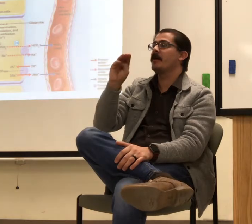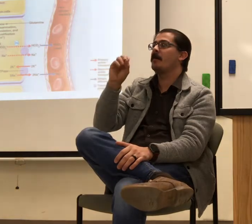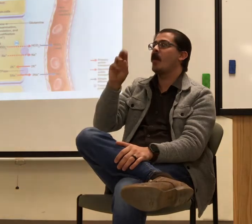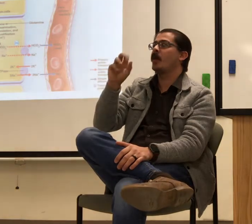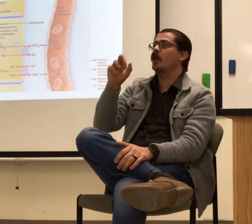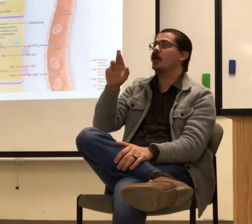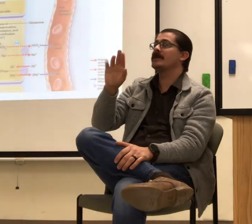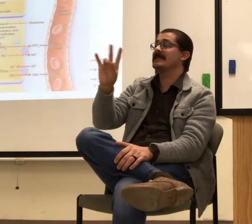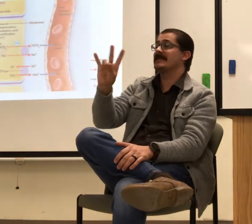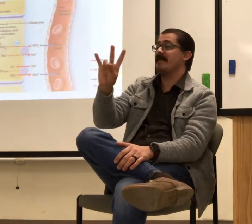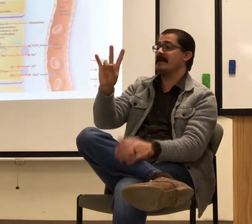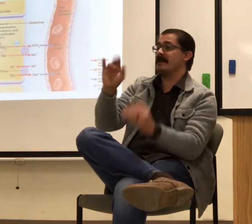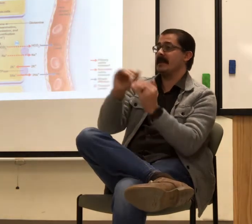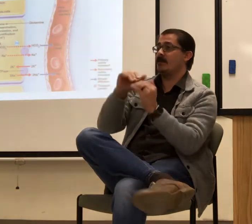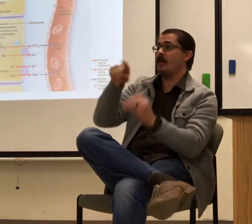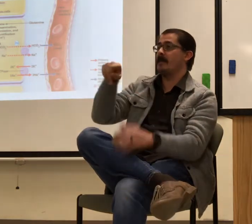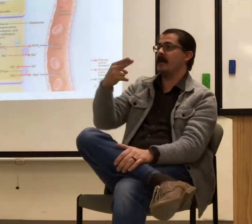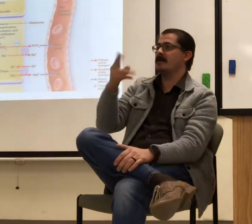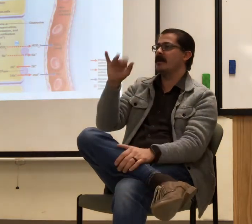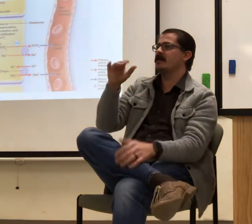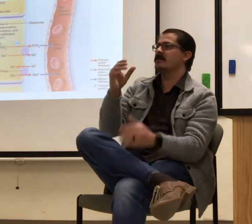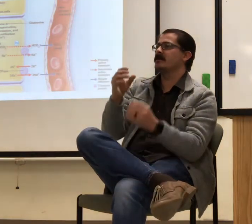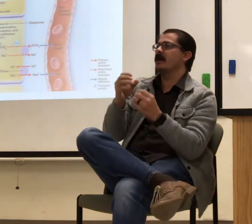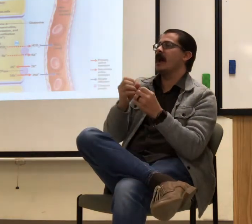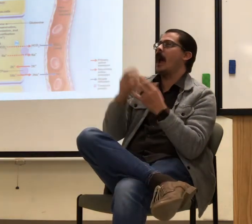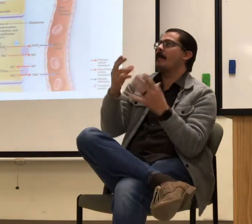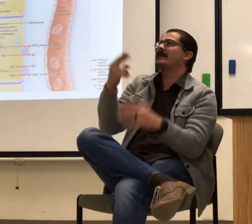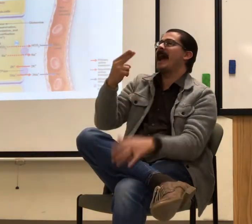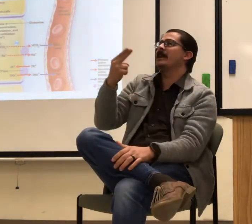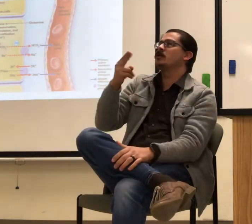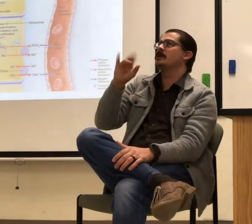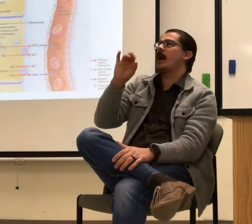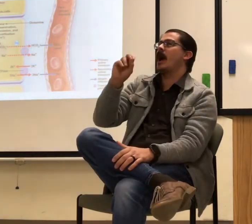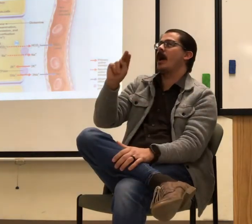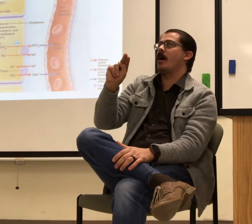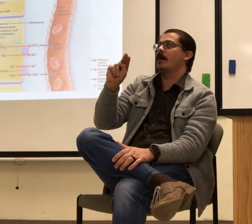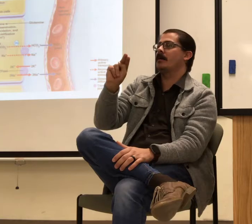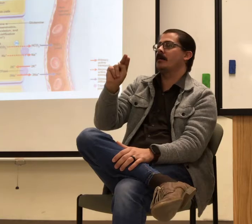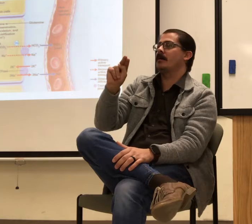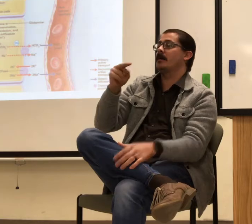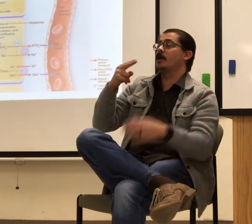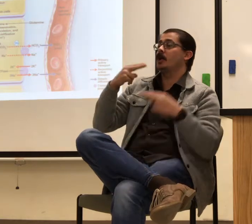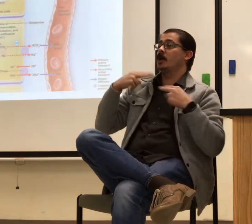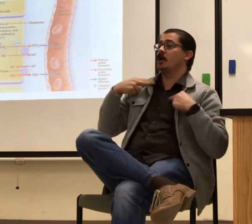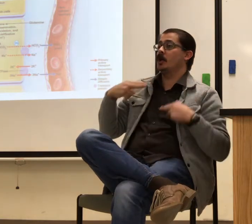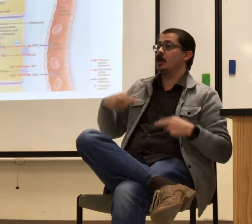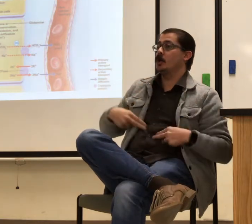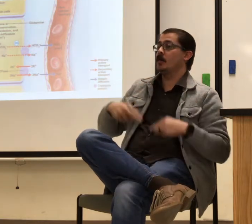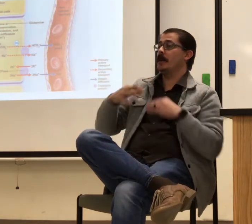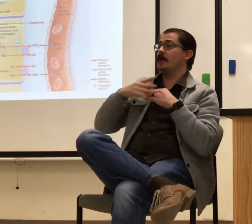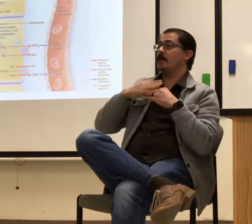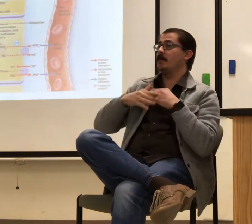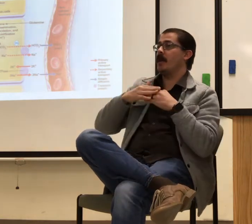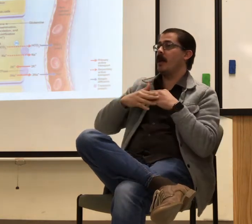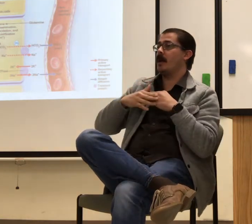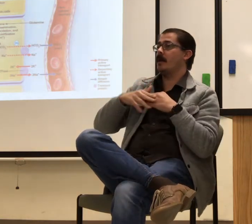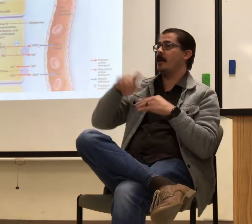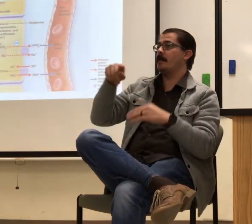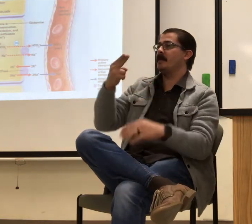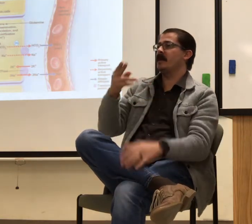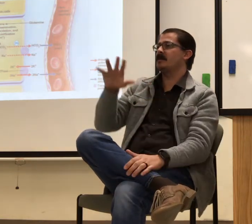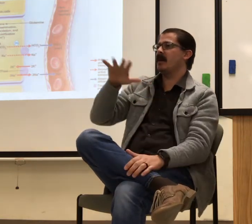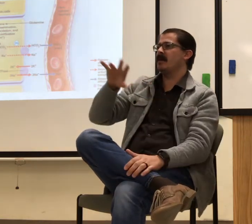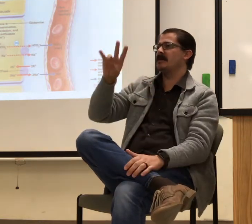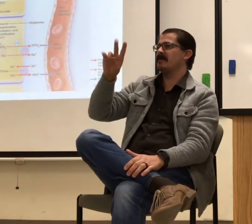is the pH, right? It's like the amount of hydrogen ions. So in human blood, the pH is around